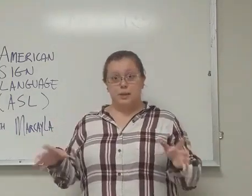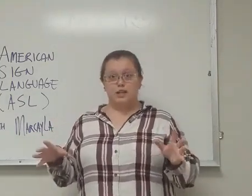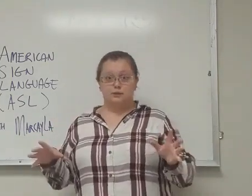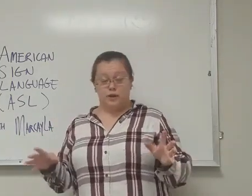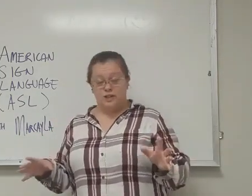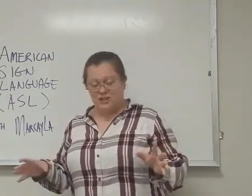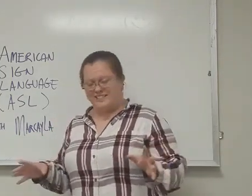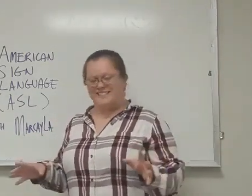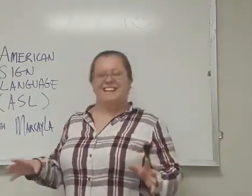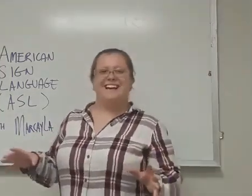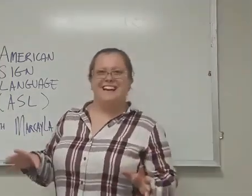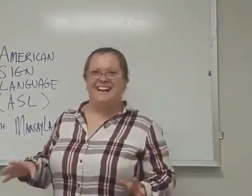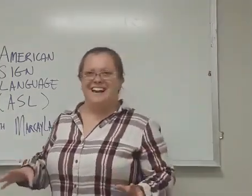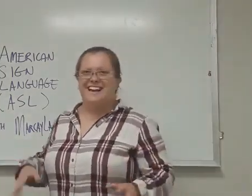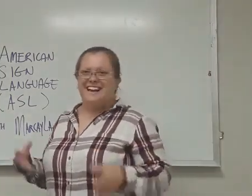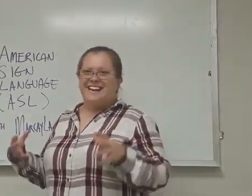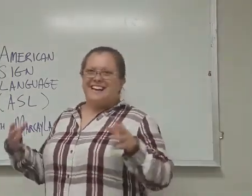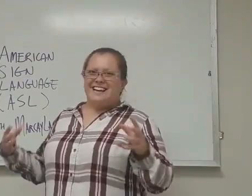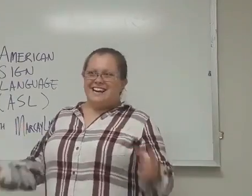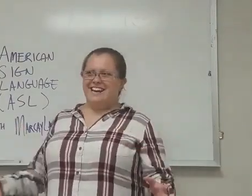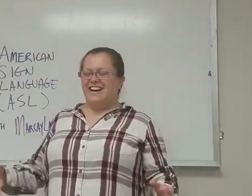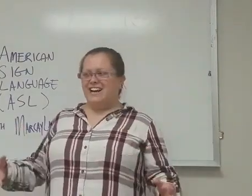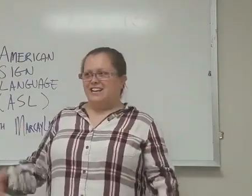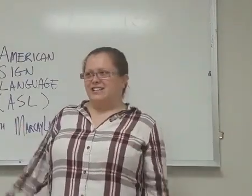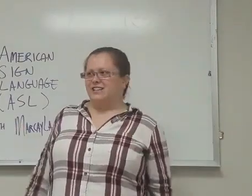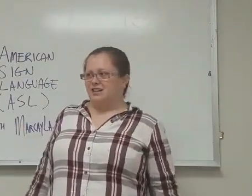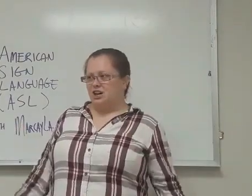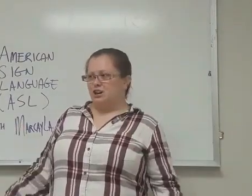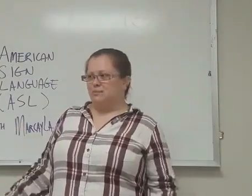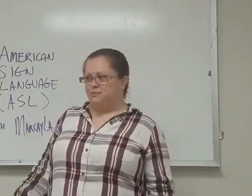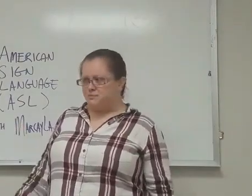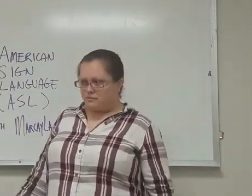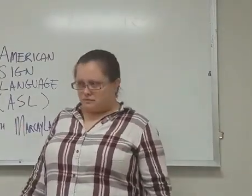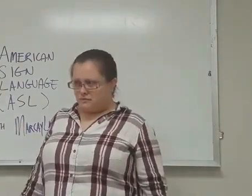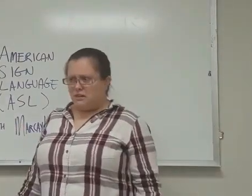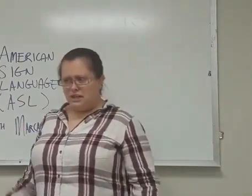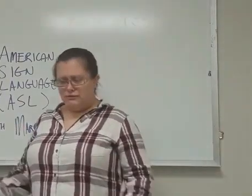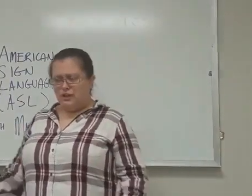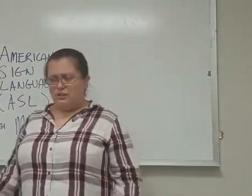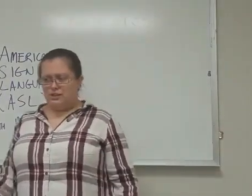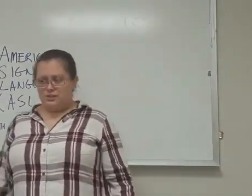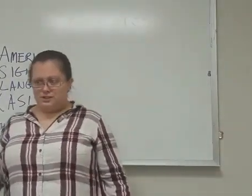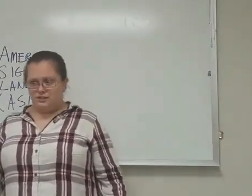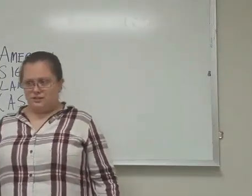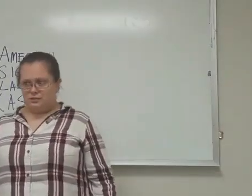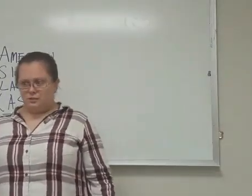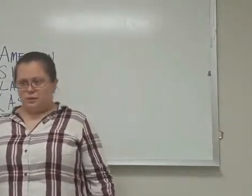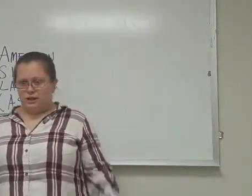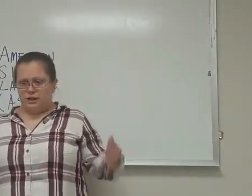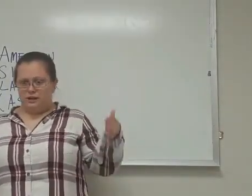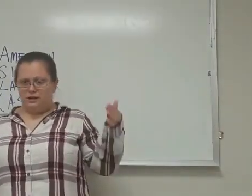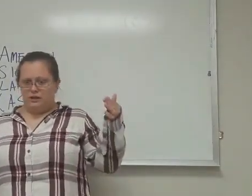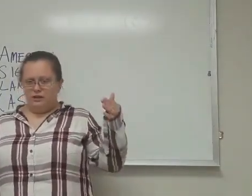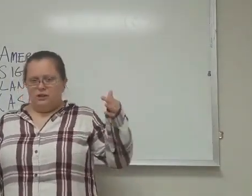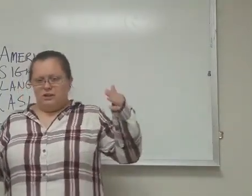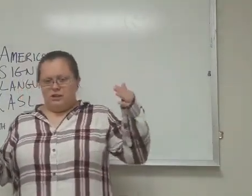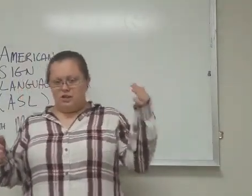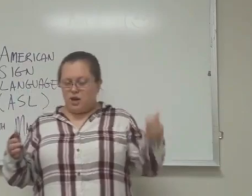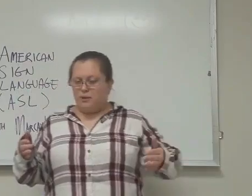Spanish and French. Okay. And I've noticed when the choppiness